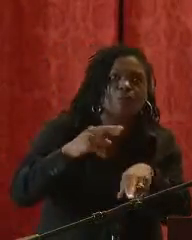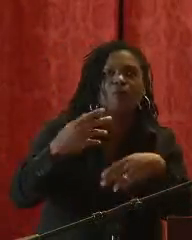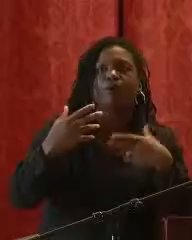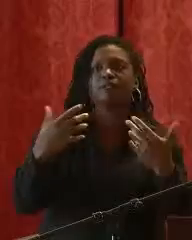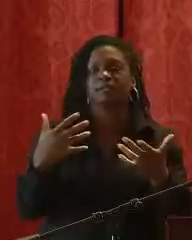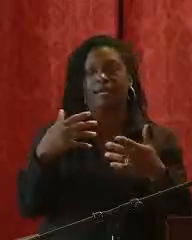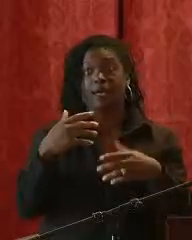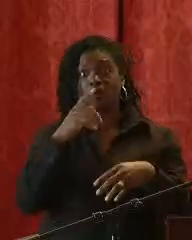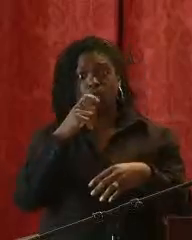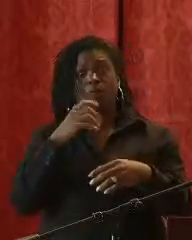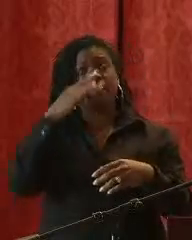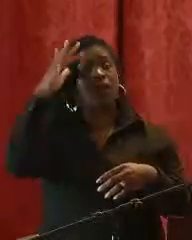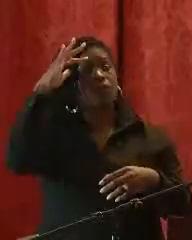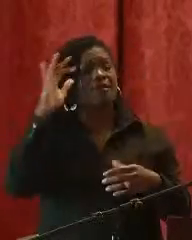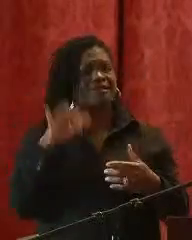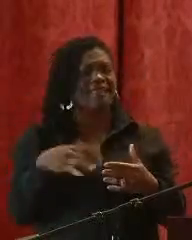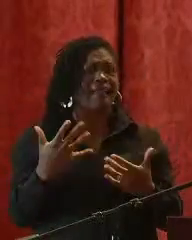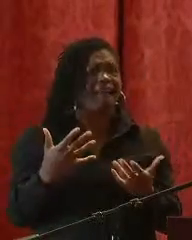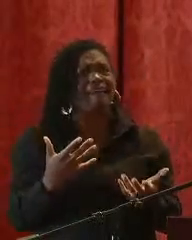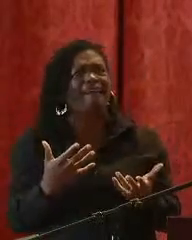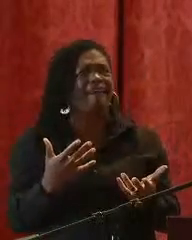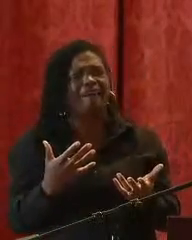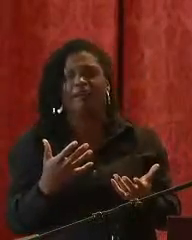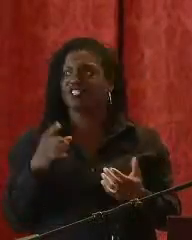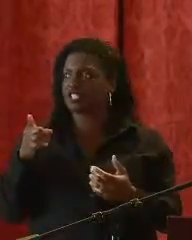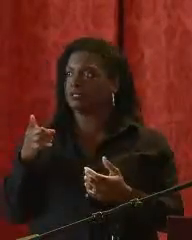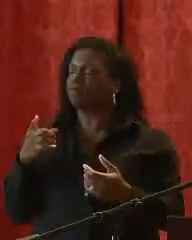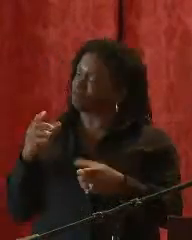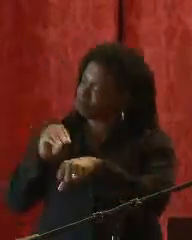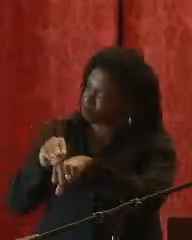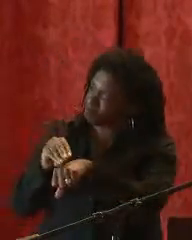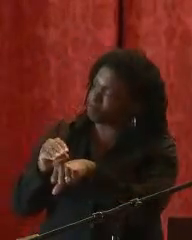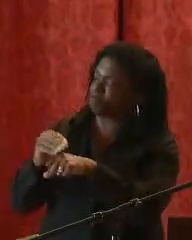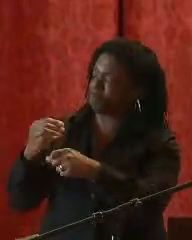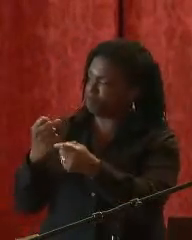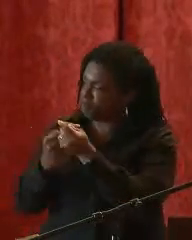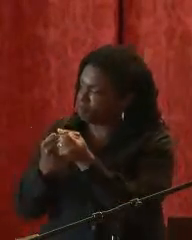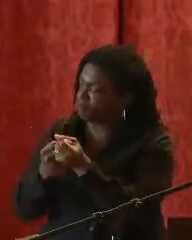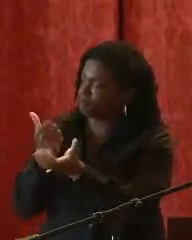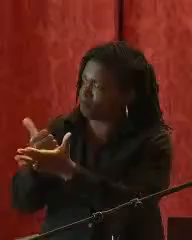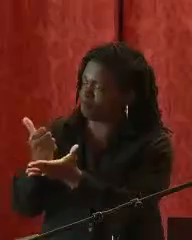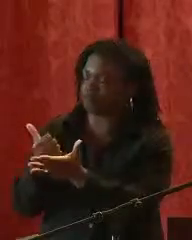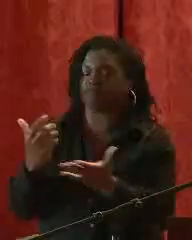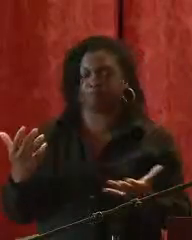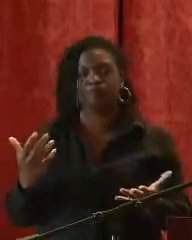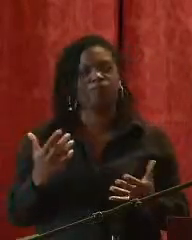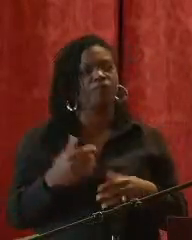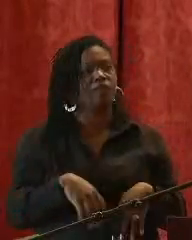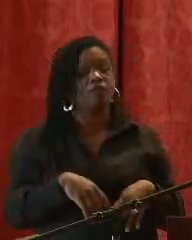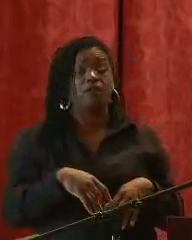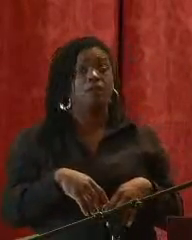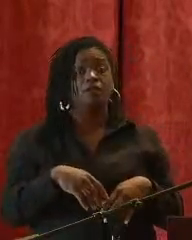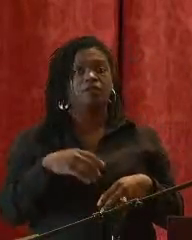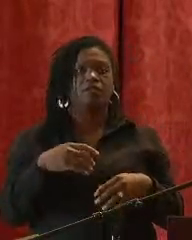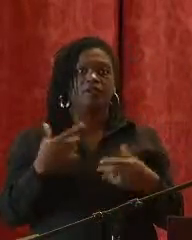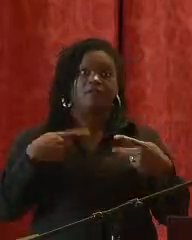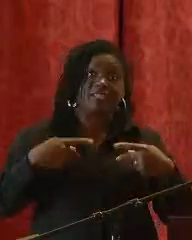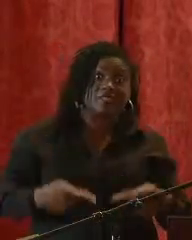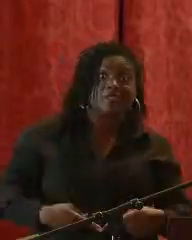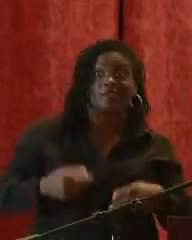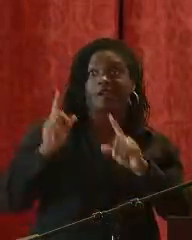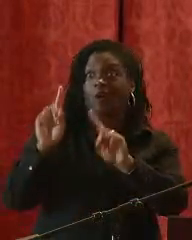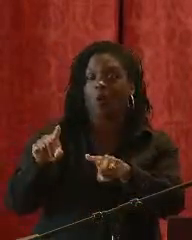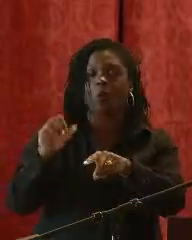often lost in the acronym-filled world of special education. She then either physically attends or